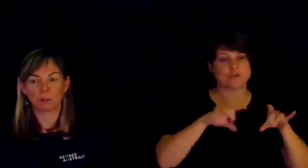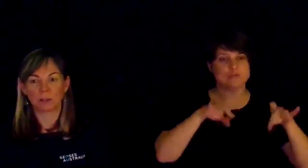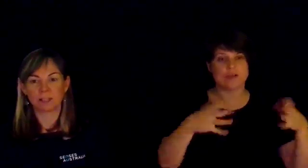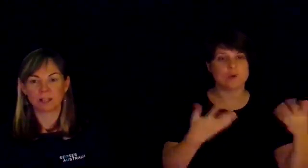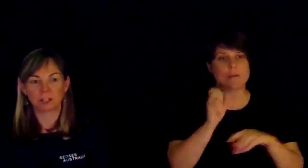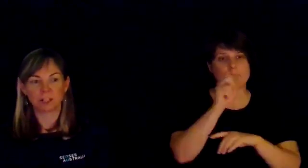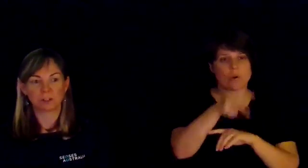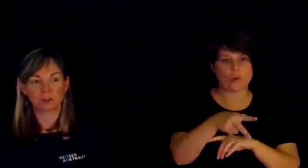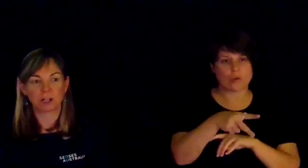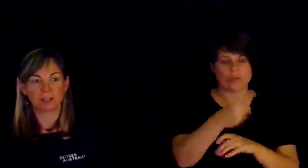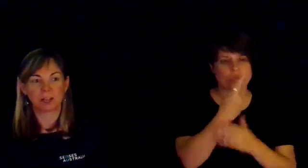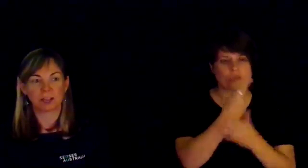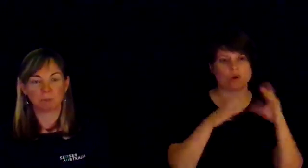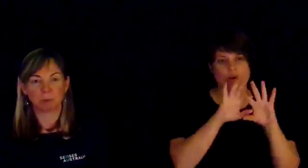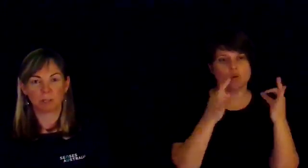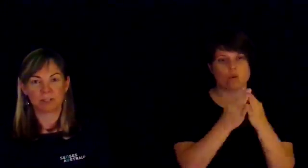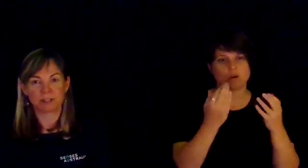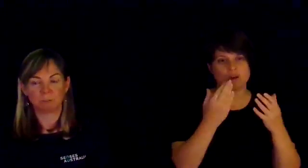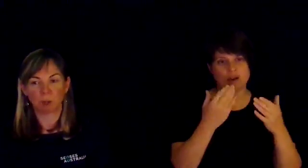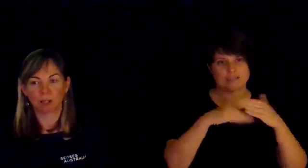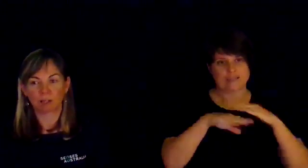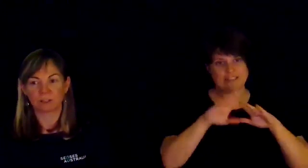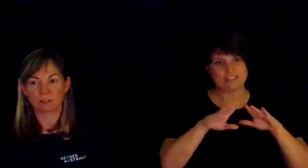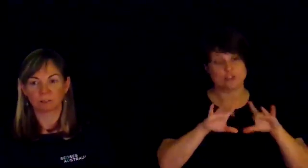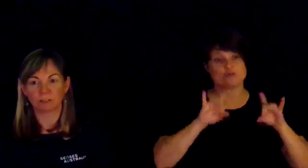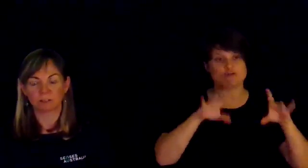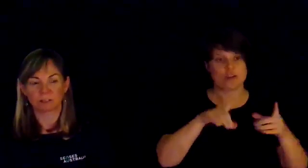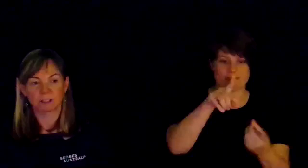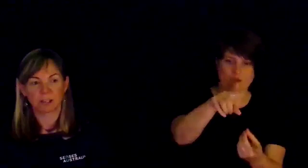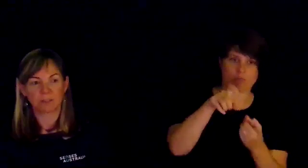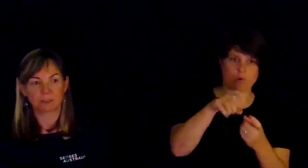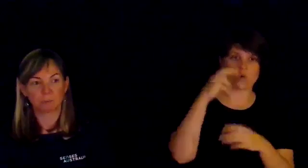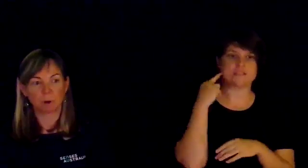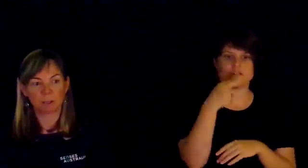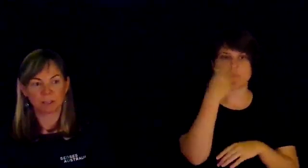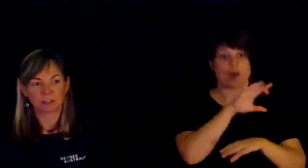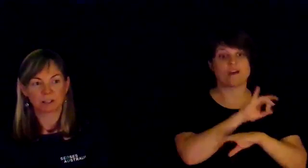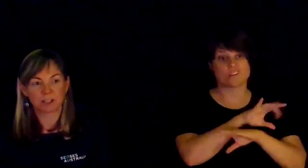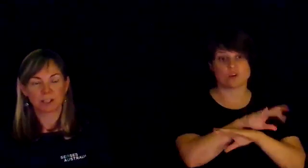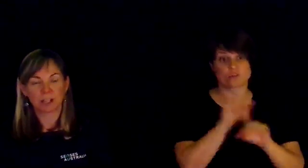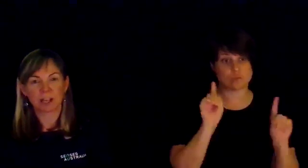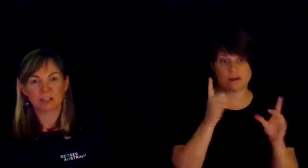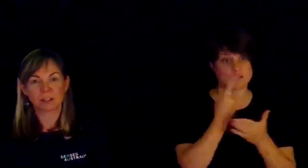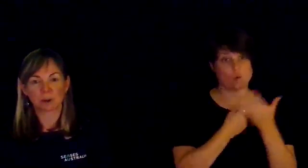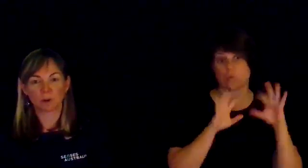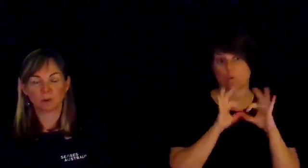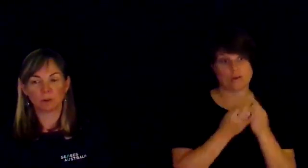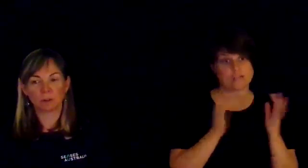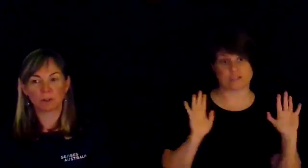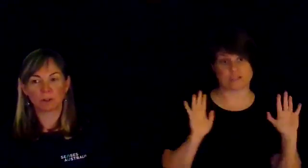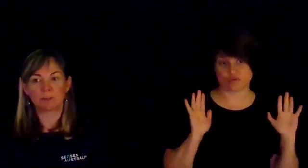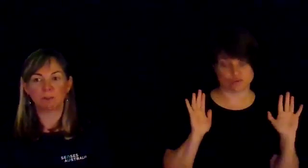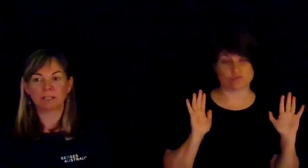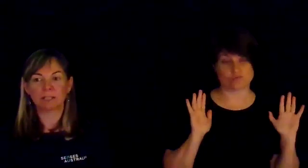only organisation in Australia that employs deafblind consultants at the moment.